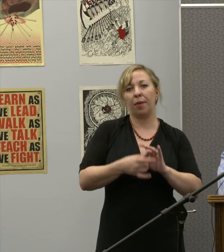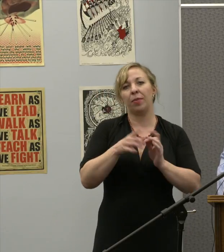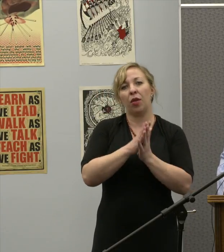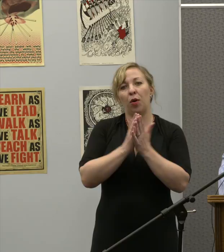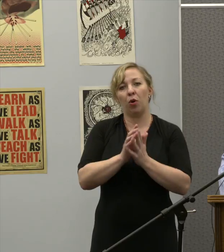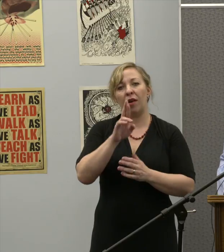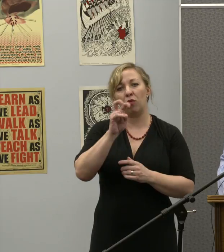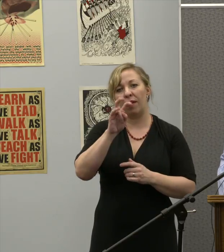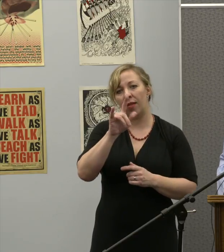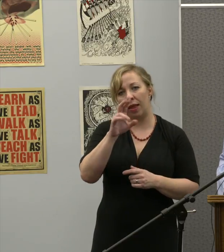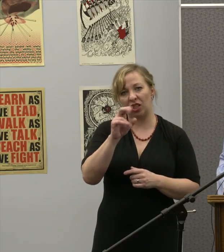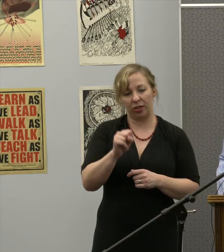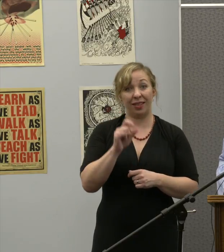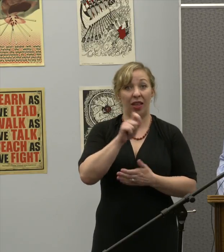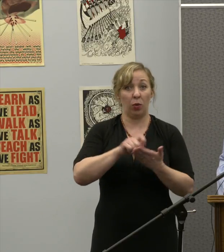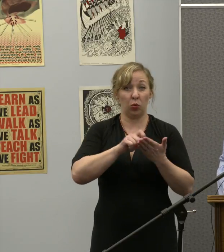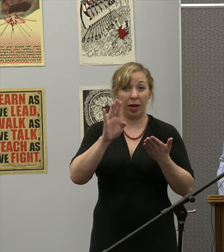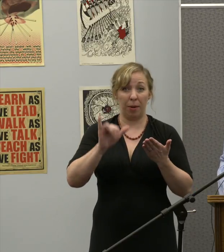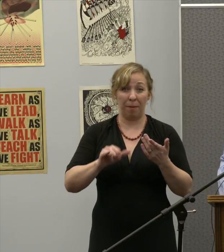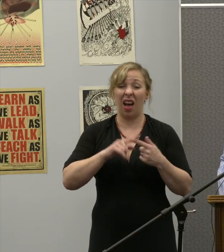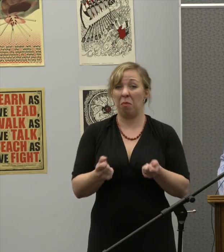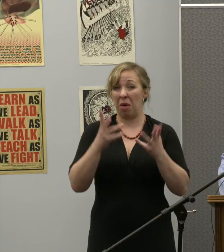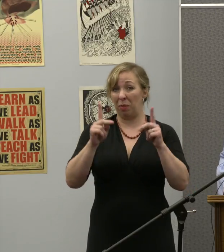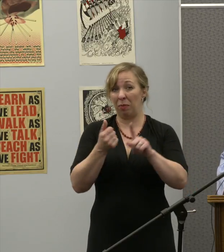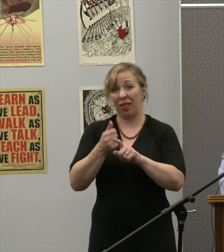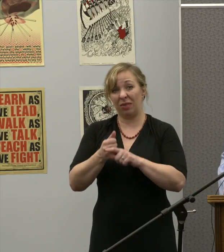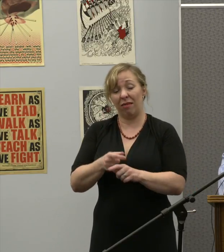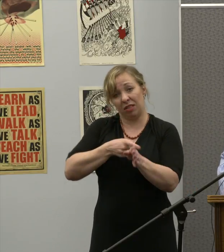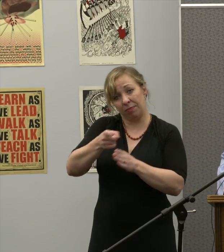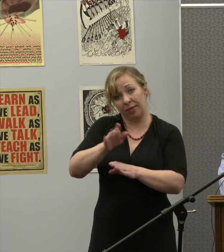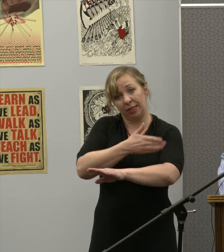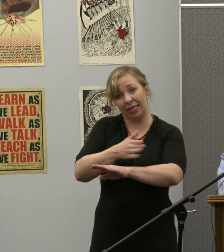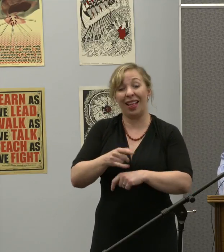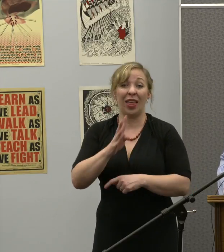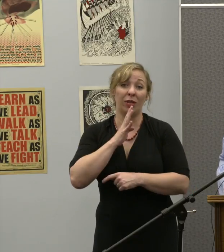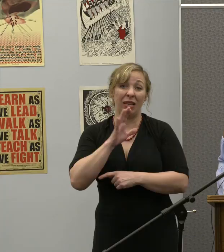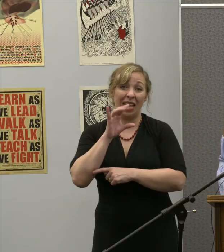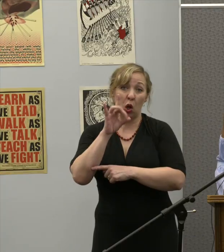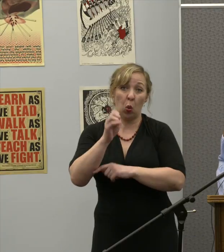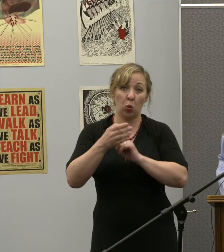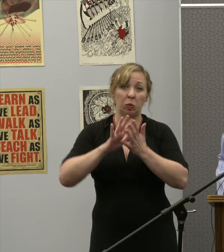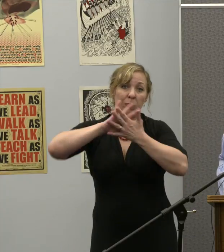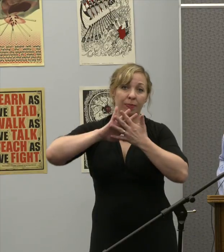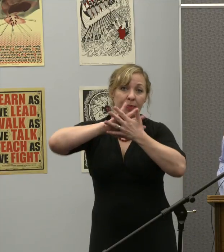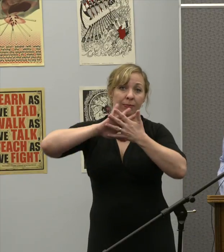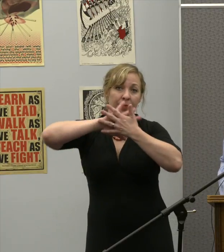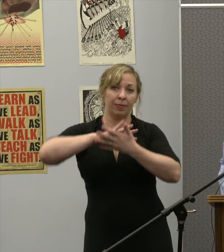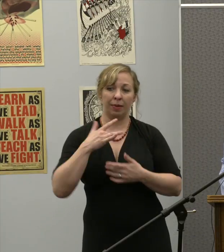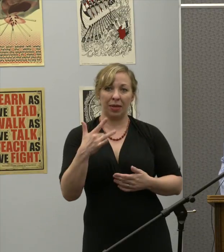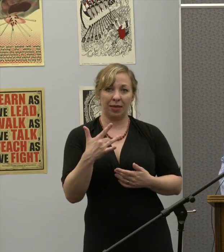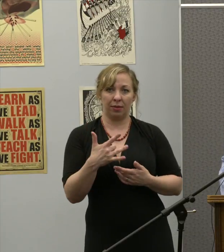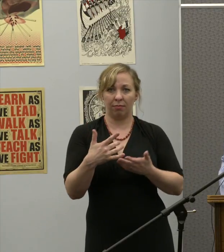Revelation. The Book of Revelation was written by a bunch of lyricists. They were speaking in code. And most of the time, they were speaking about